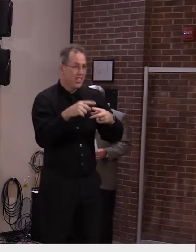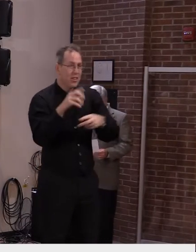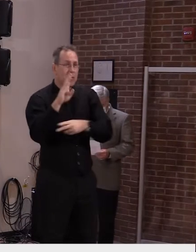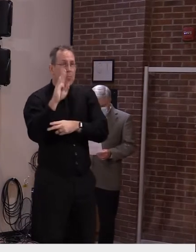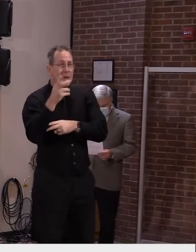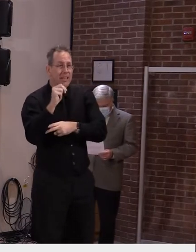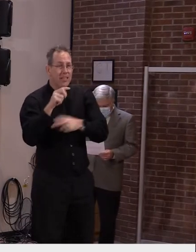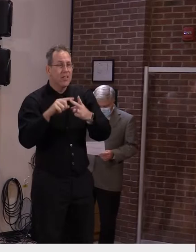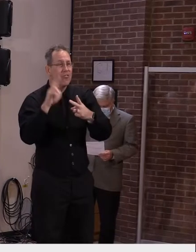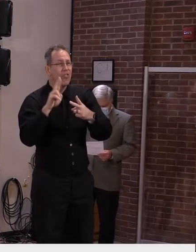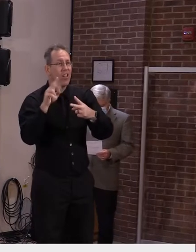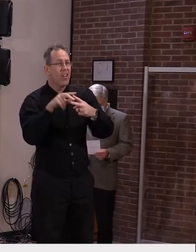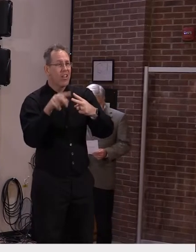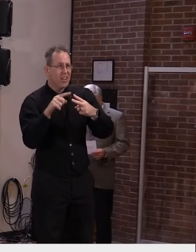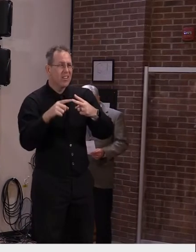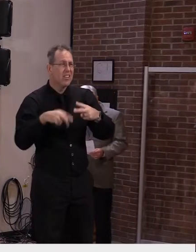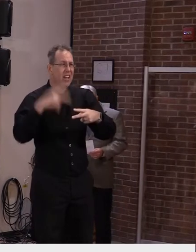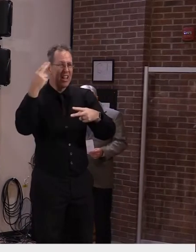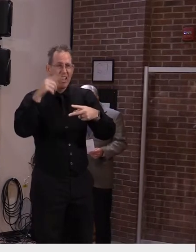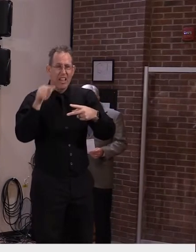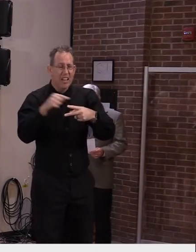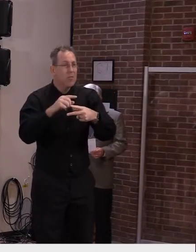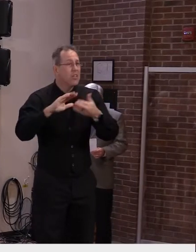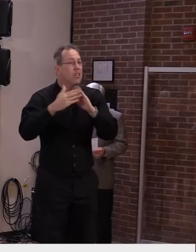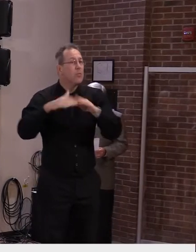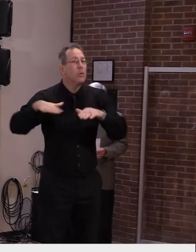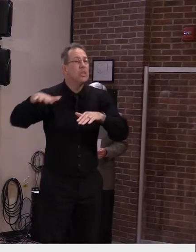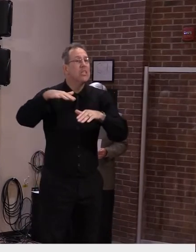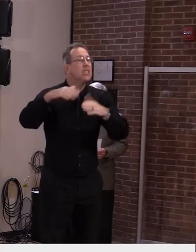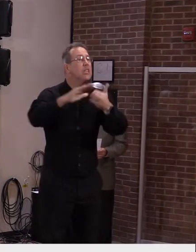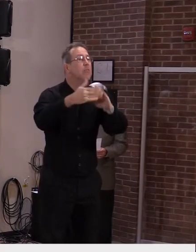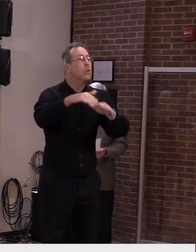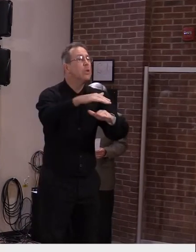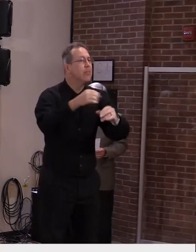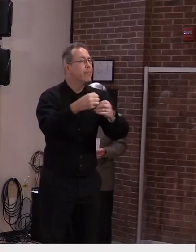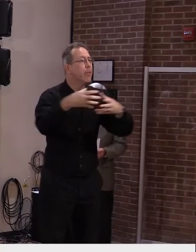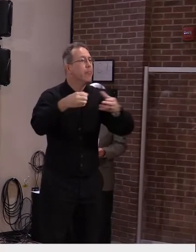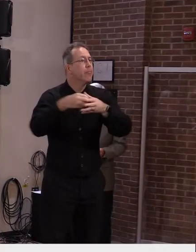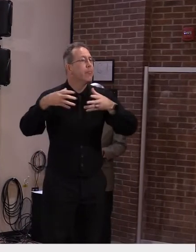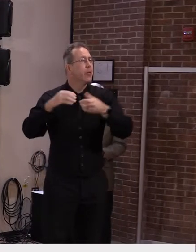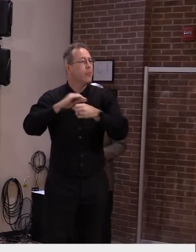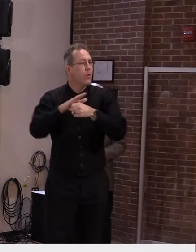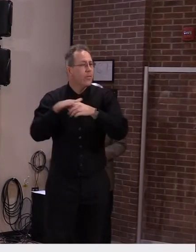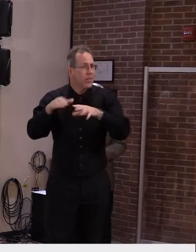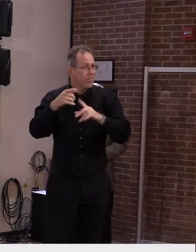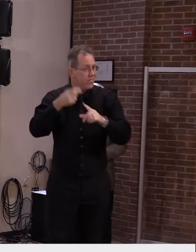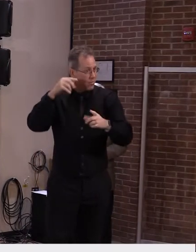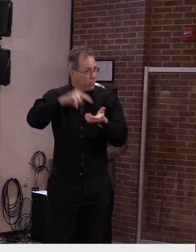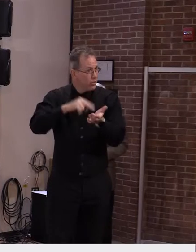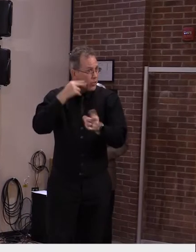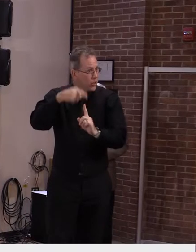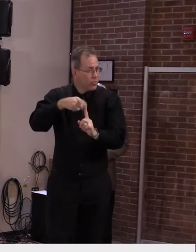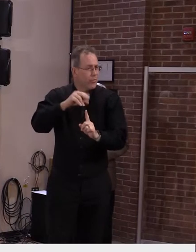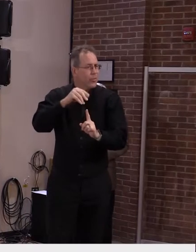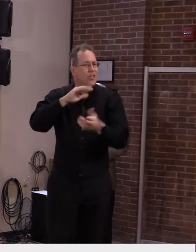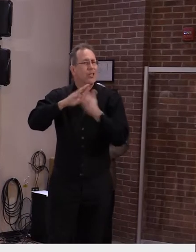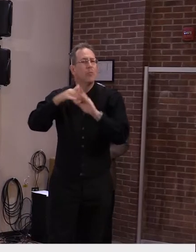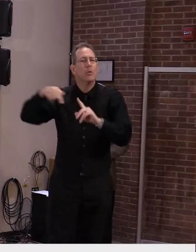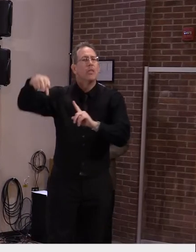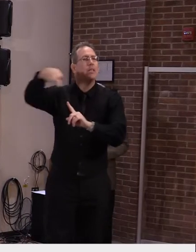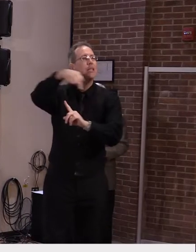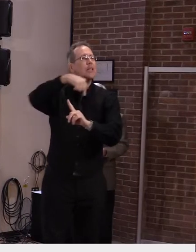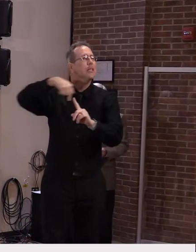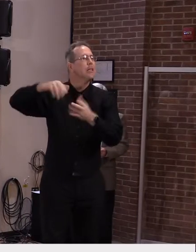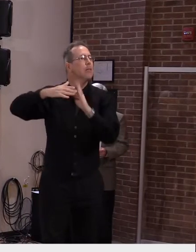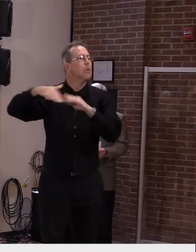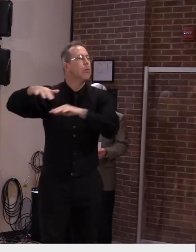in cases, so we're seeing the facility reflect the community, if you will, which is so true so often